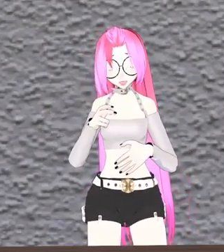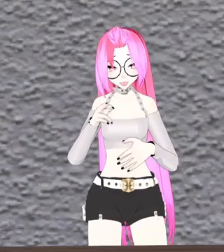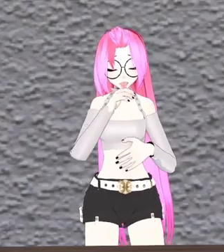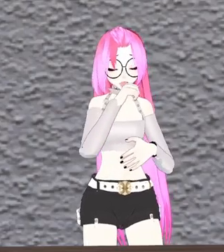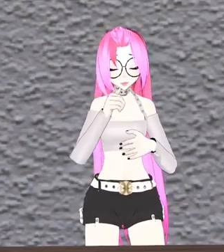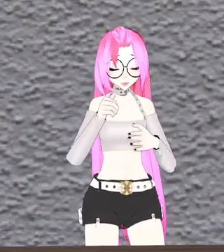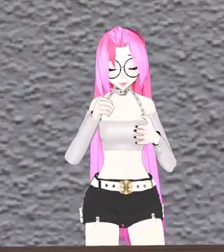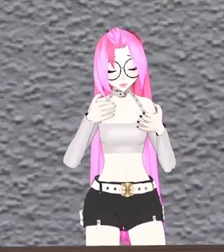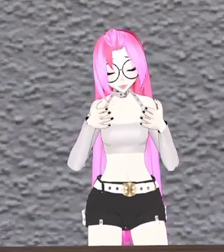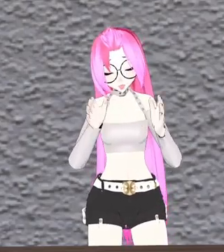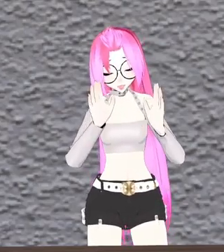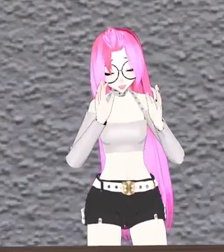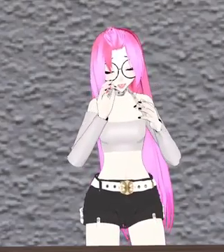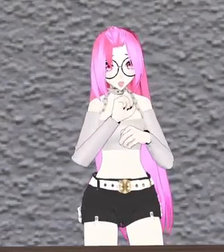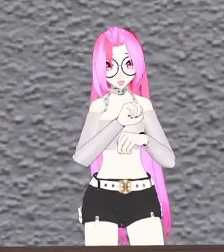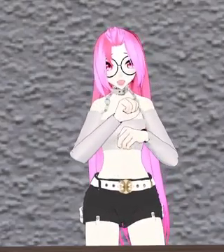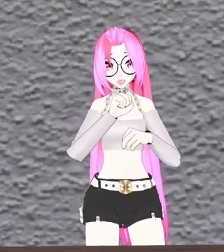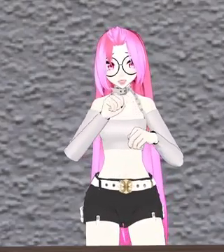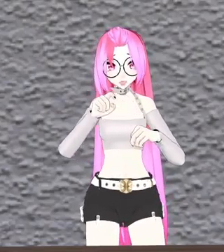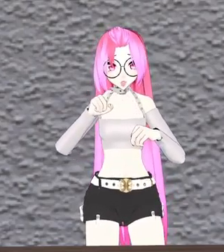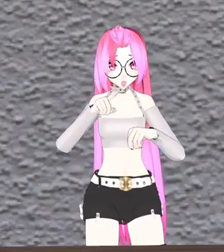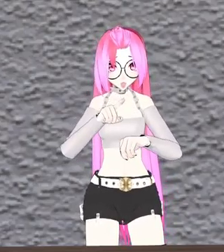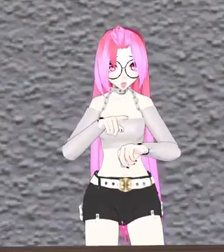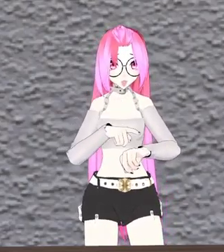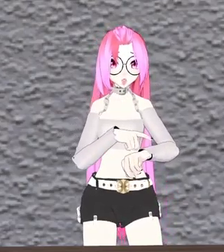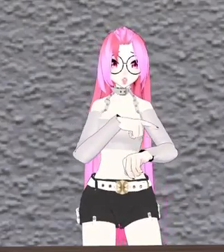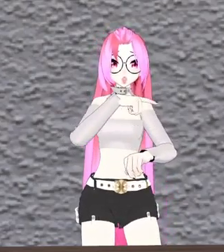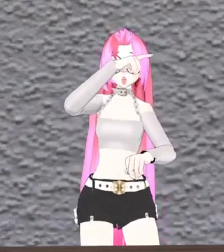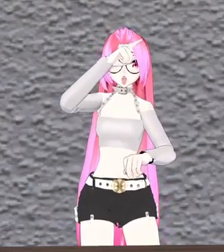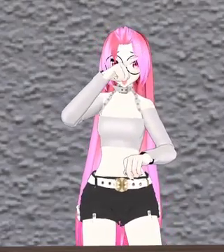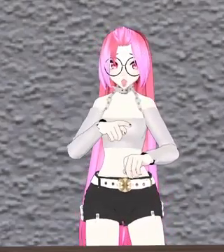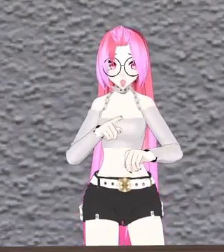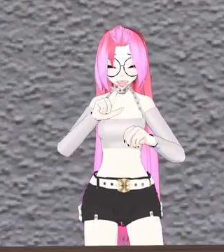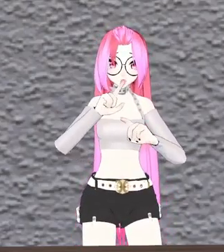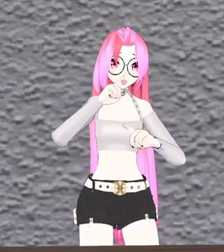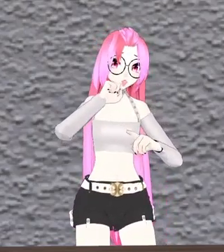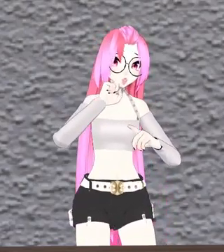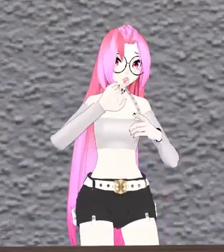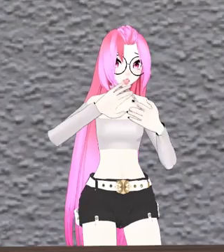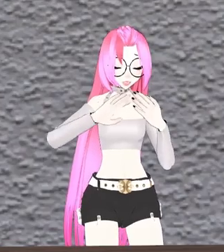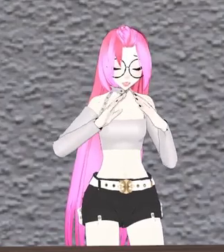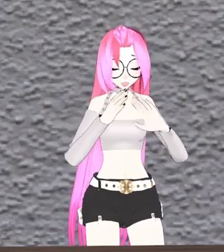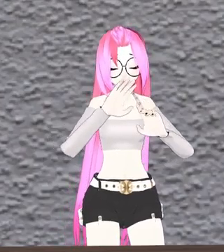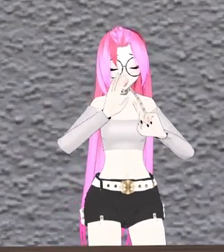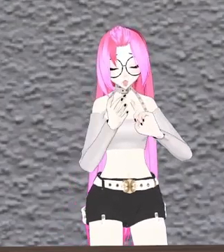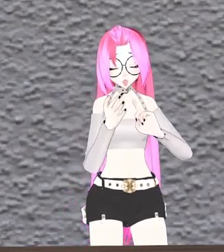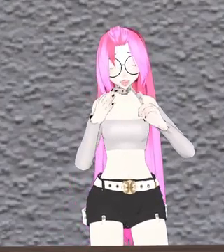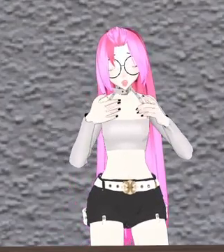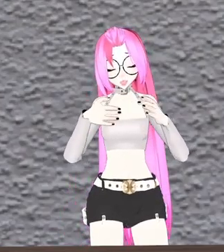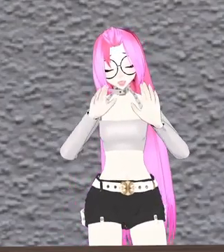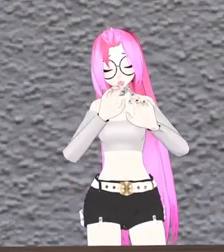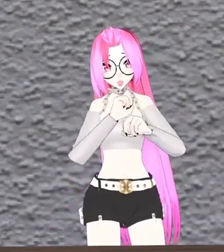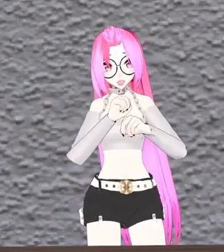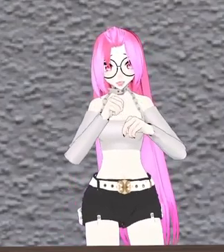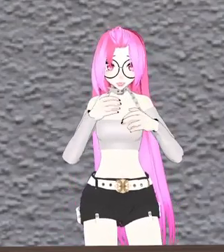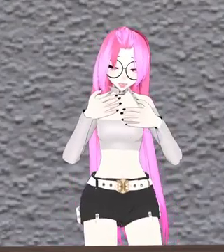just not the way it works. This has been for a very long time deaf culture, and the way that it works is that